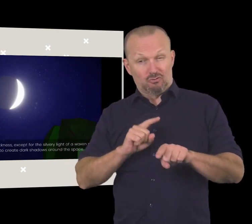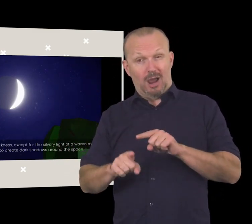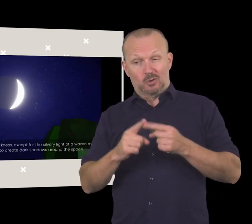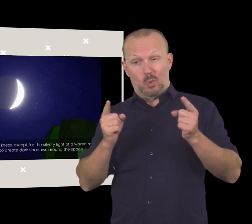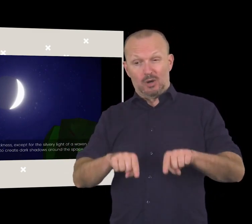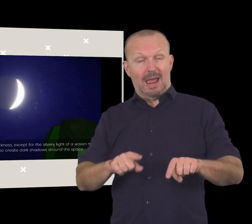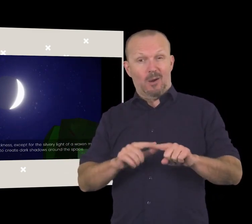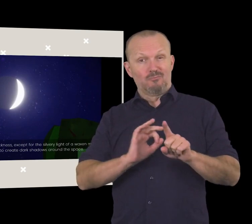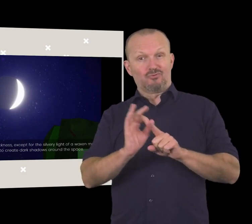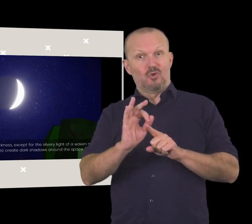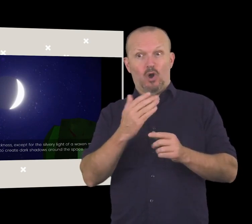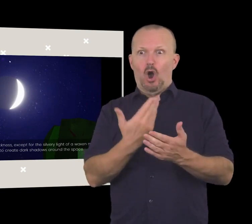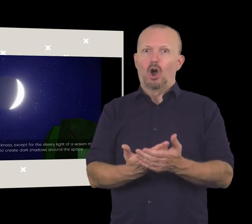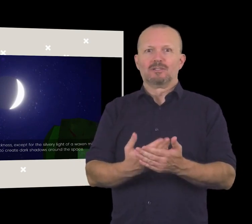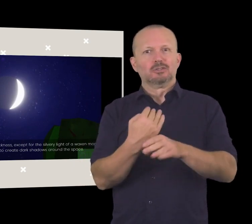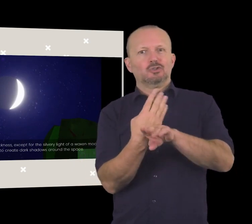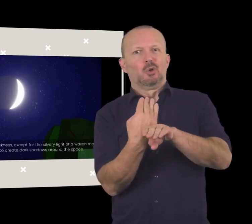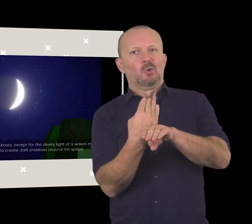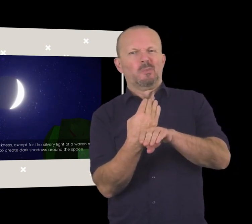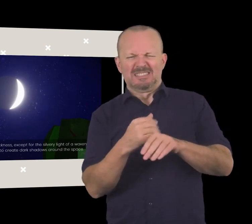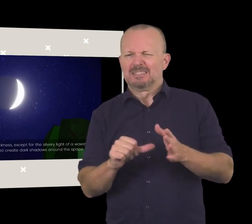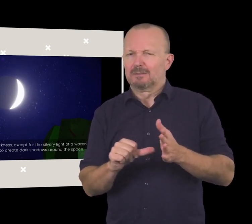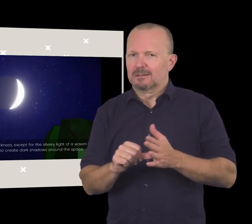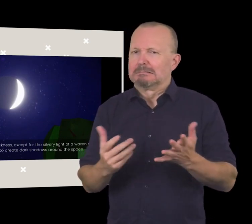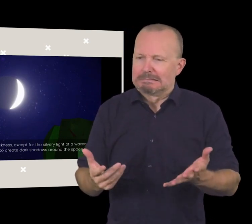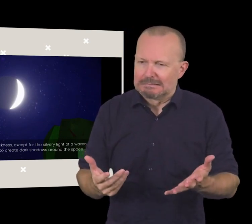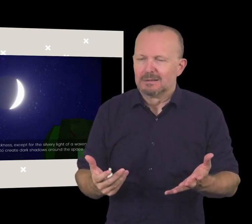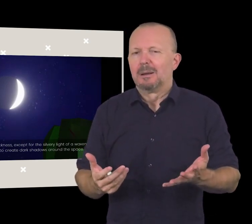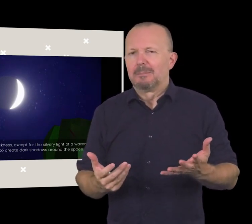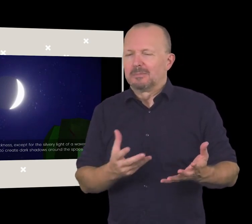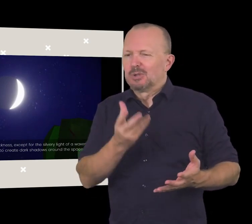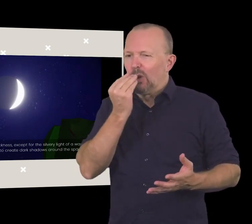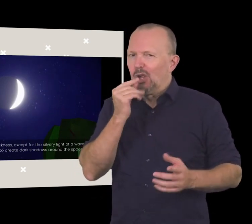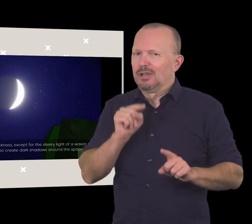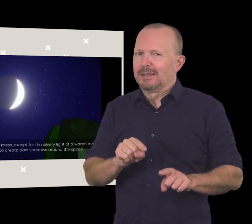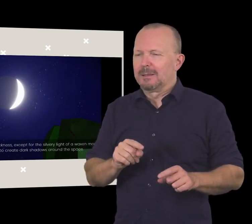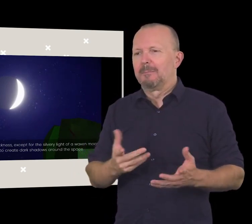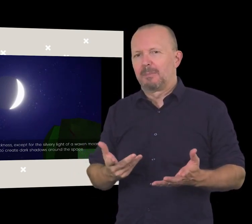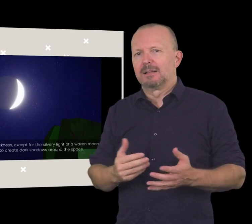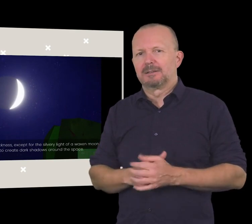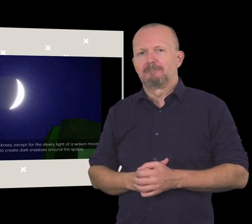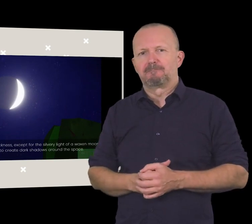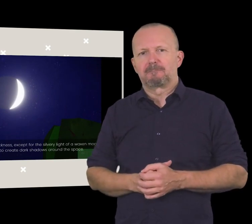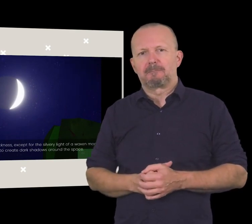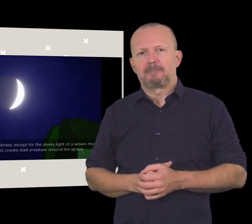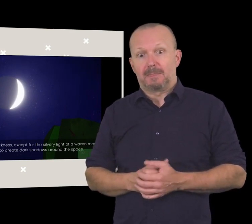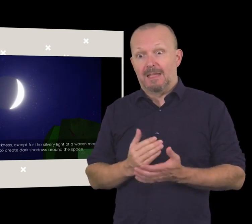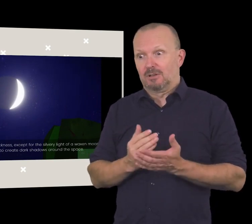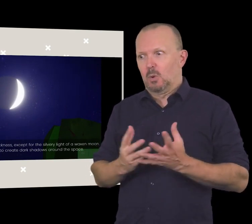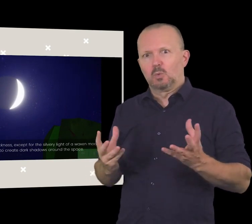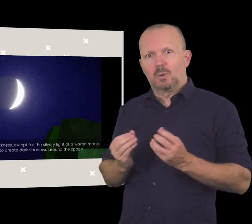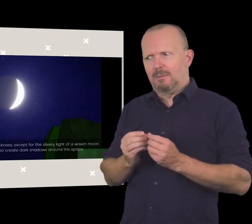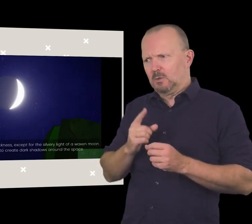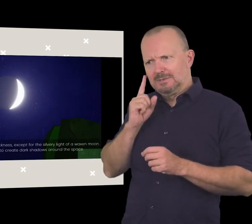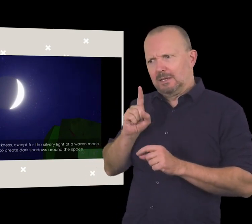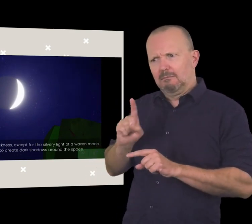I don't know. We're trying to work out a way that we can do it better, but it's difficult. But actually, you know, even things